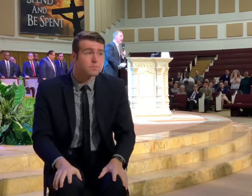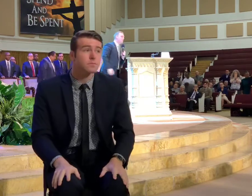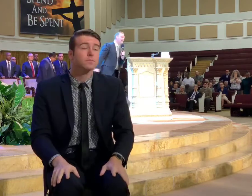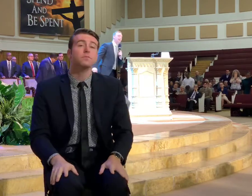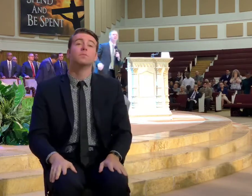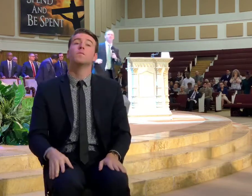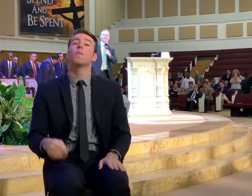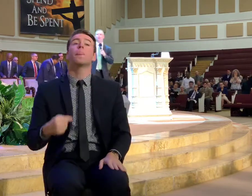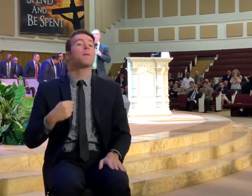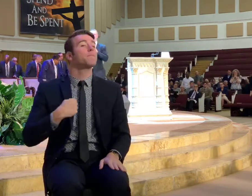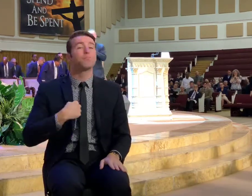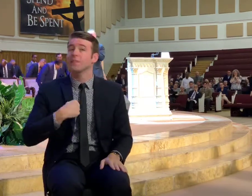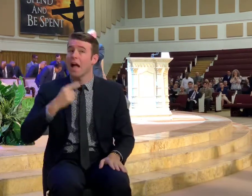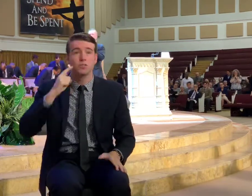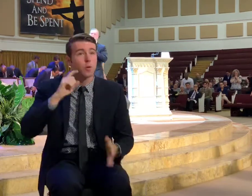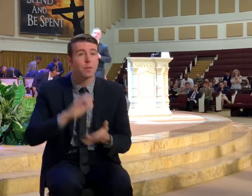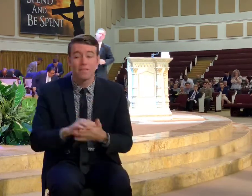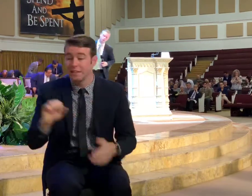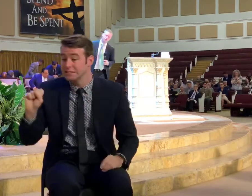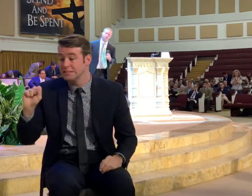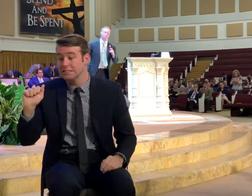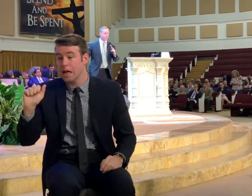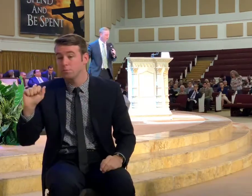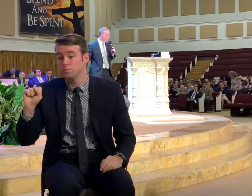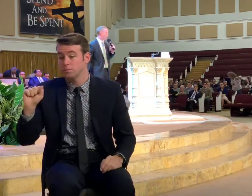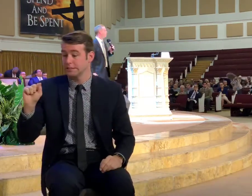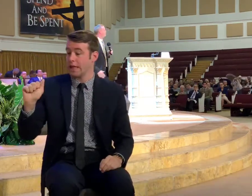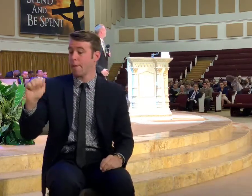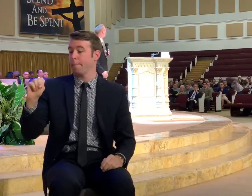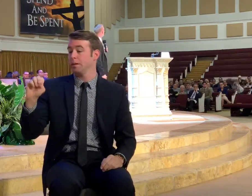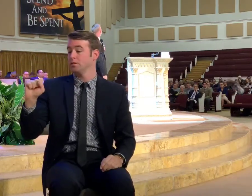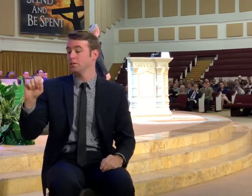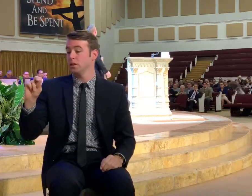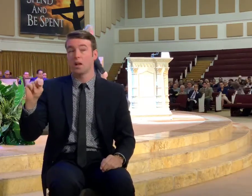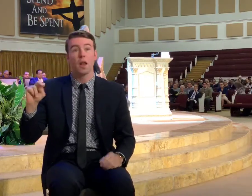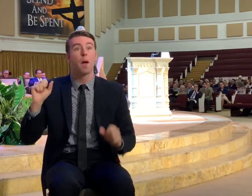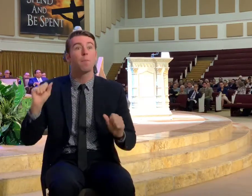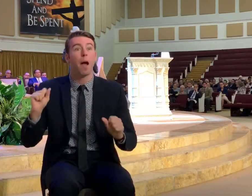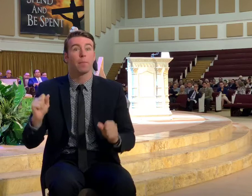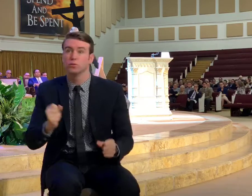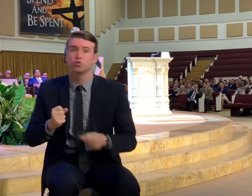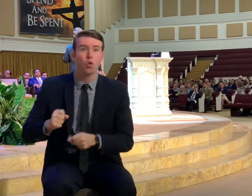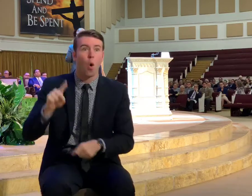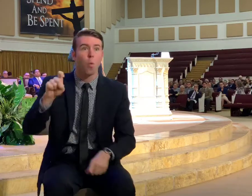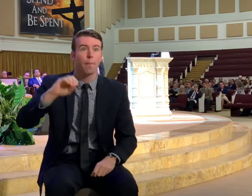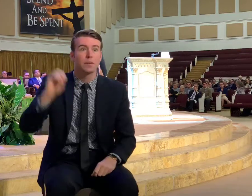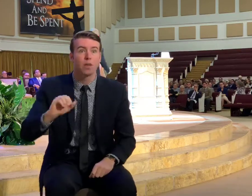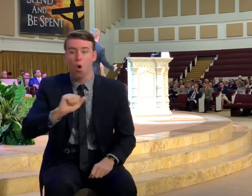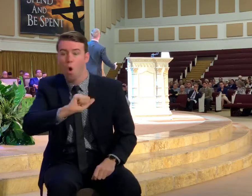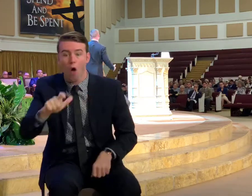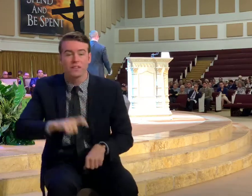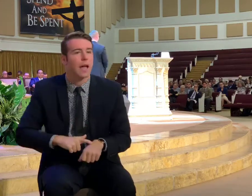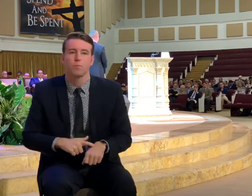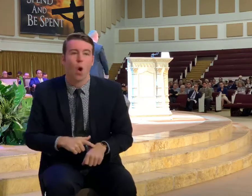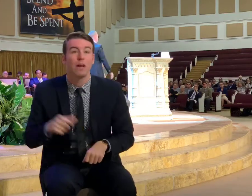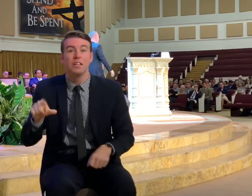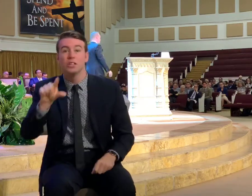I do not believe that he was strong at all times. I might be in the minority. I don't believe he hit the